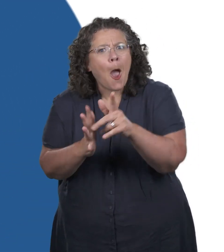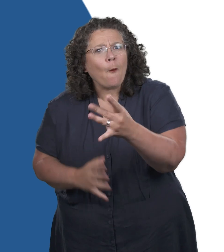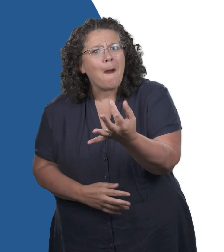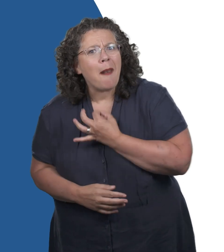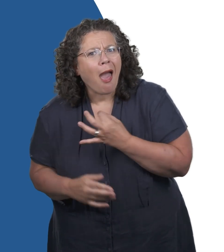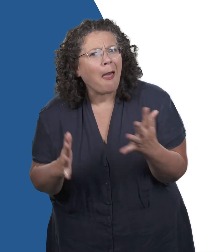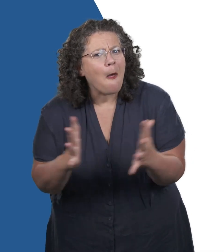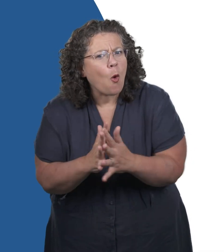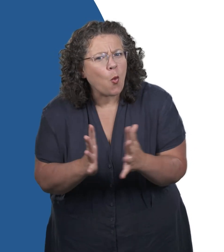How do I apply?